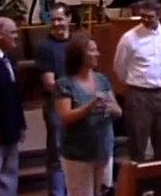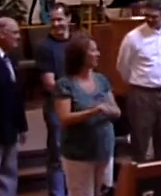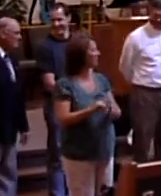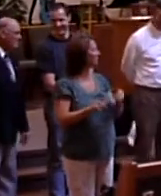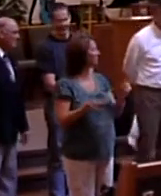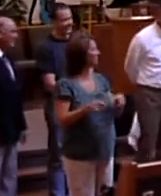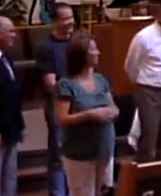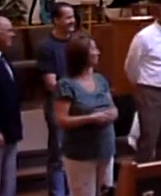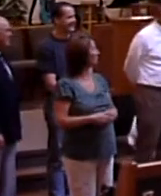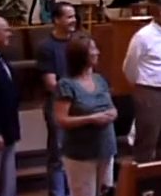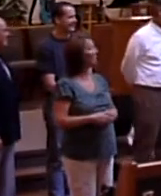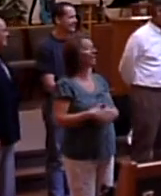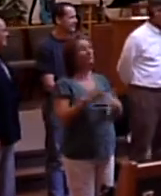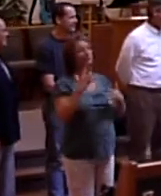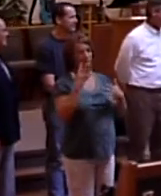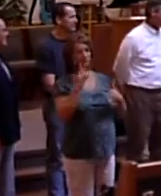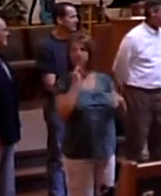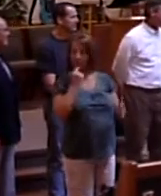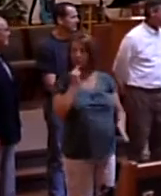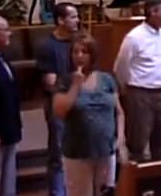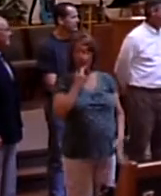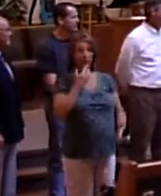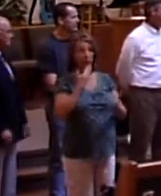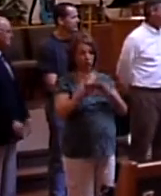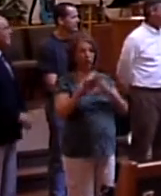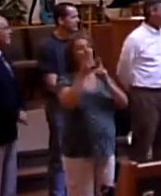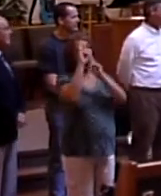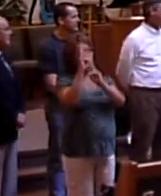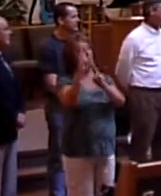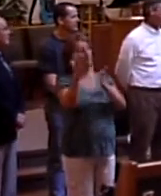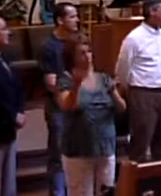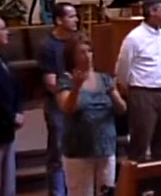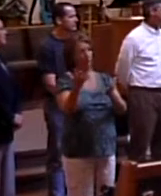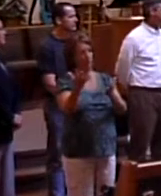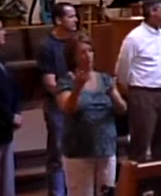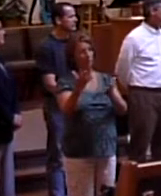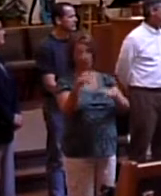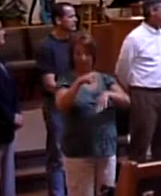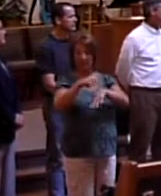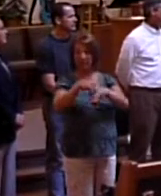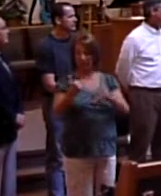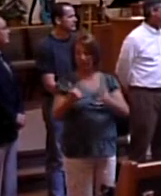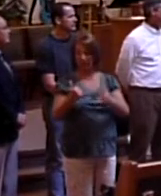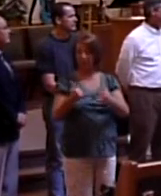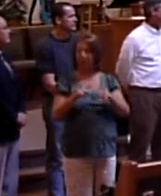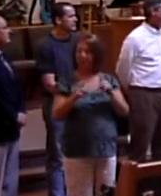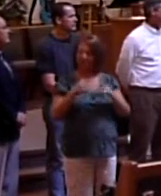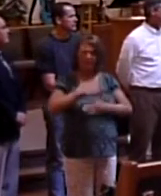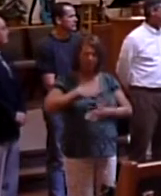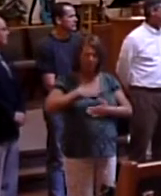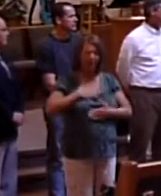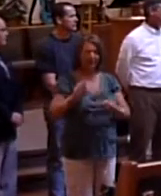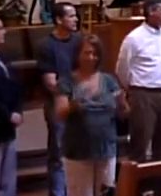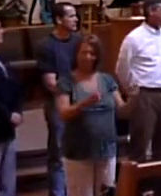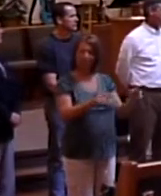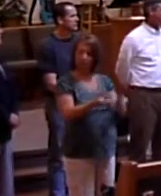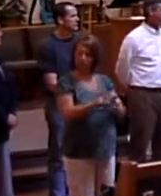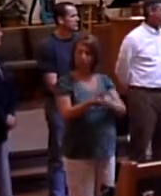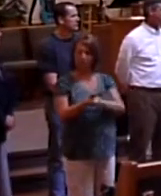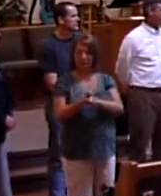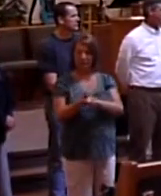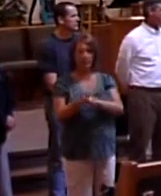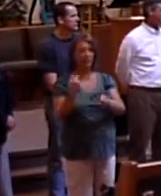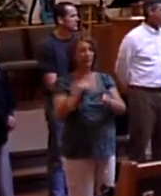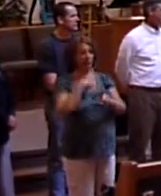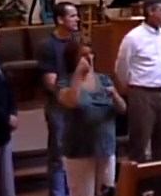is it is solemn. It's good to be respectful of this moment, but it's also a joyous occasion for us. This is something we